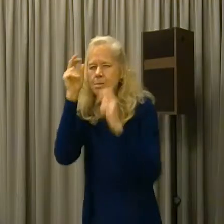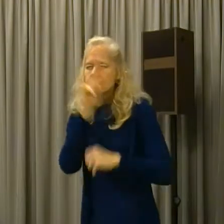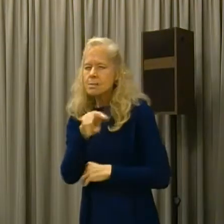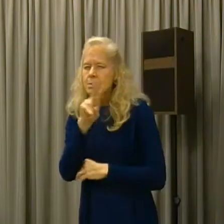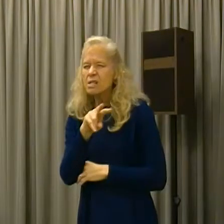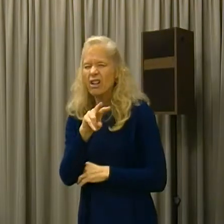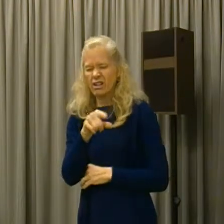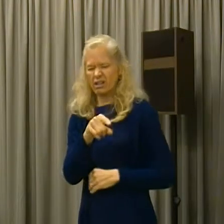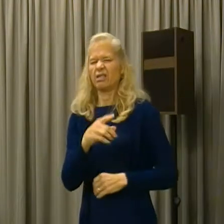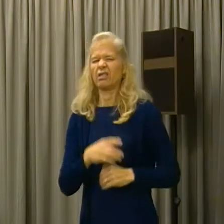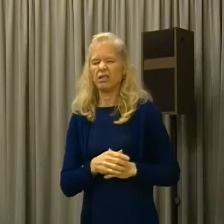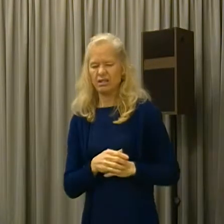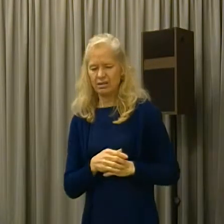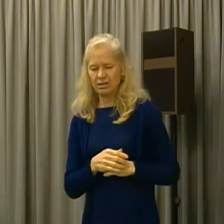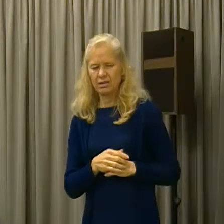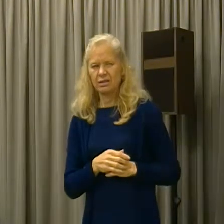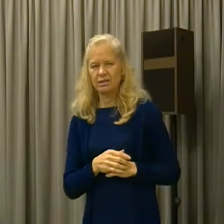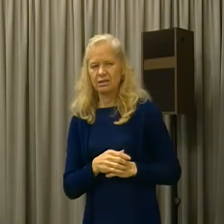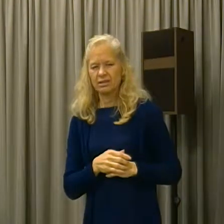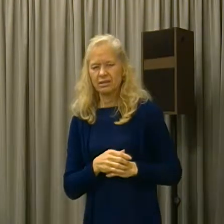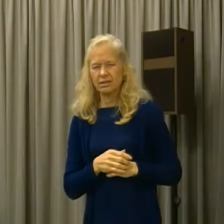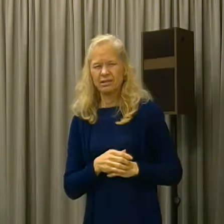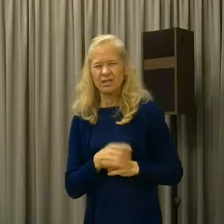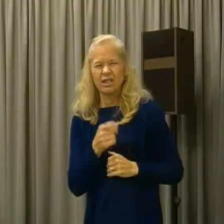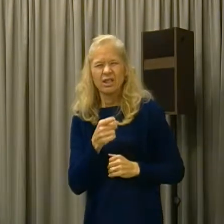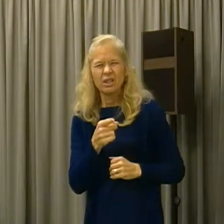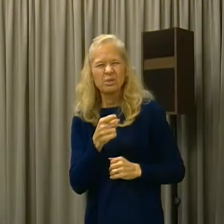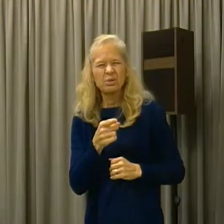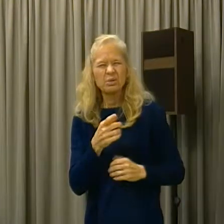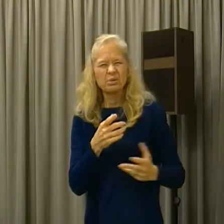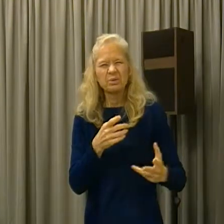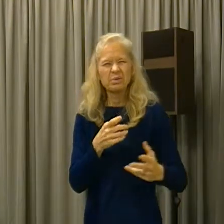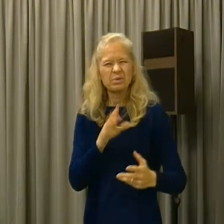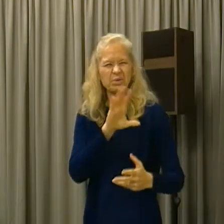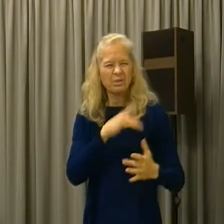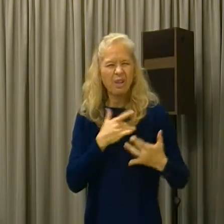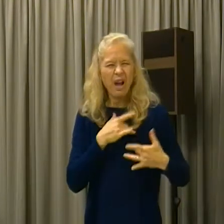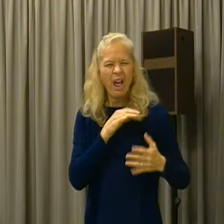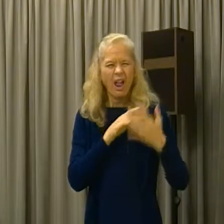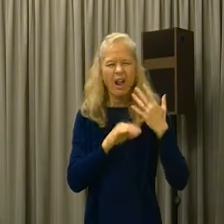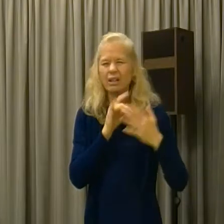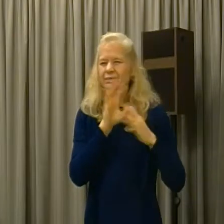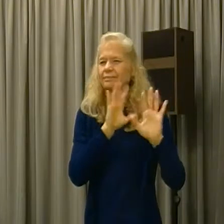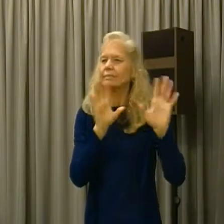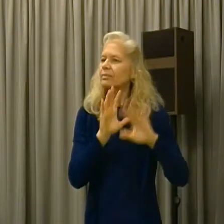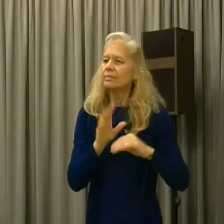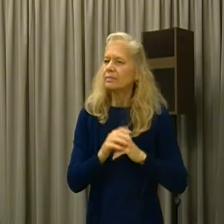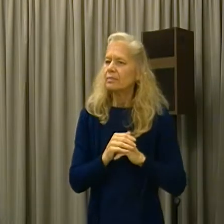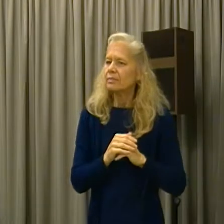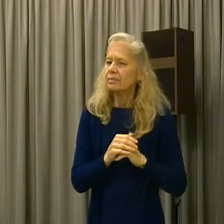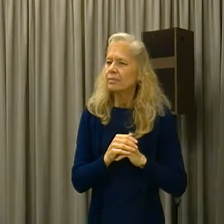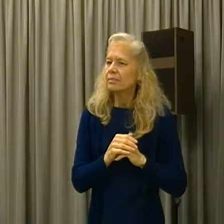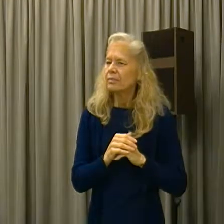And on God explains in a way we can understand it and apply it what love is. What love